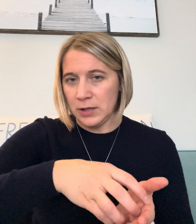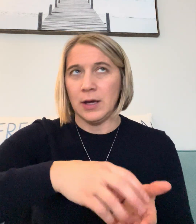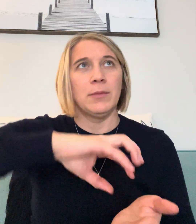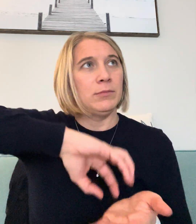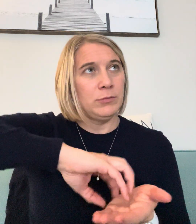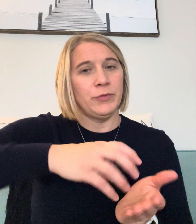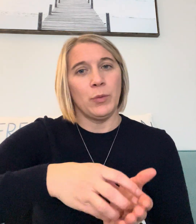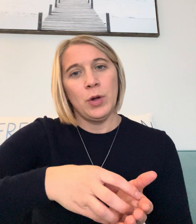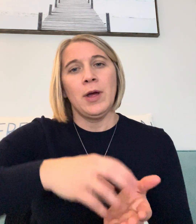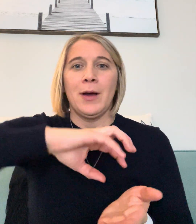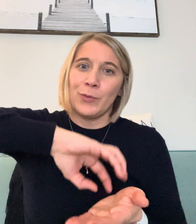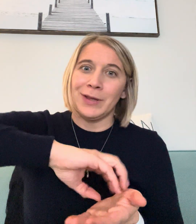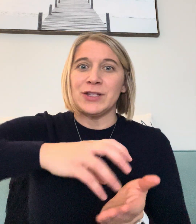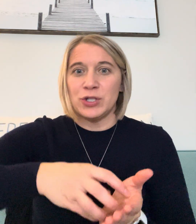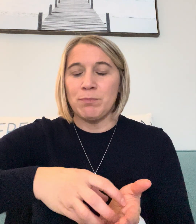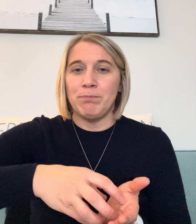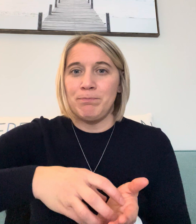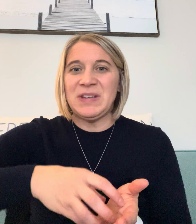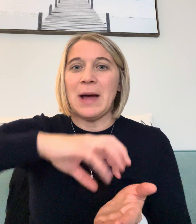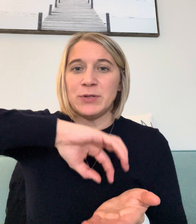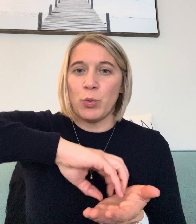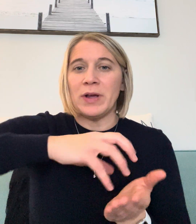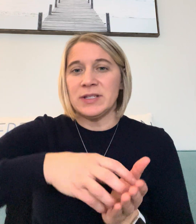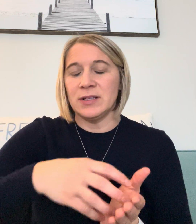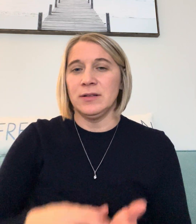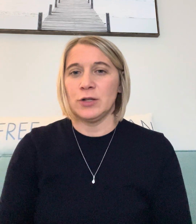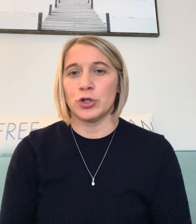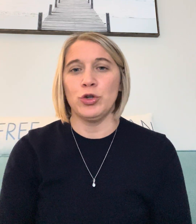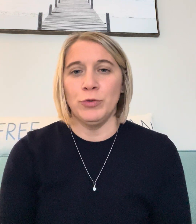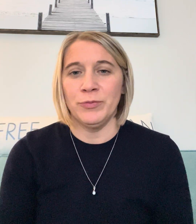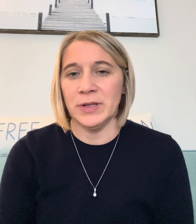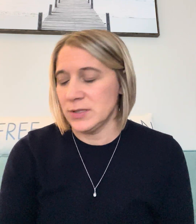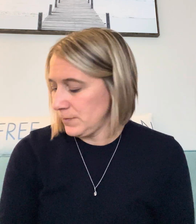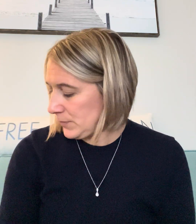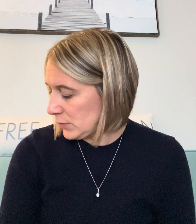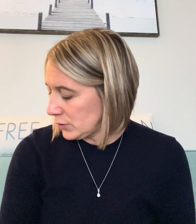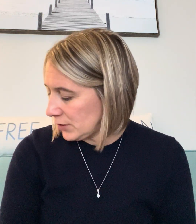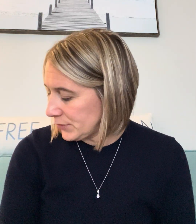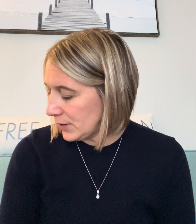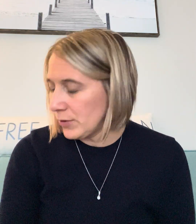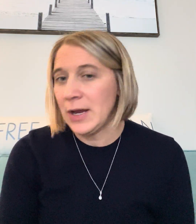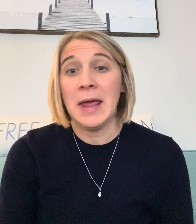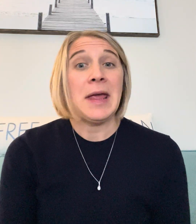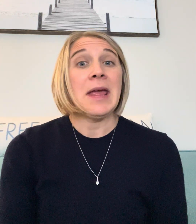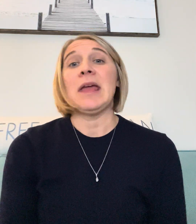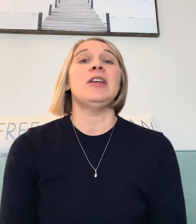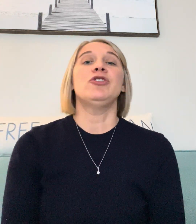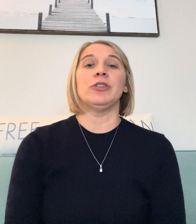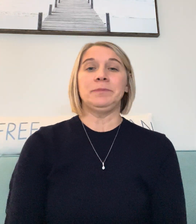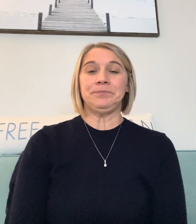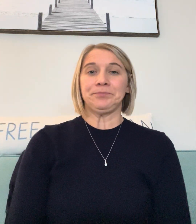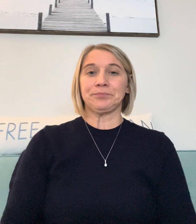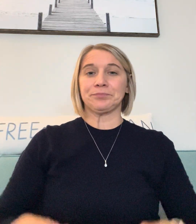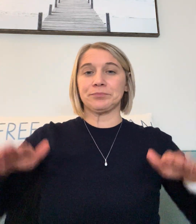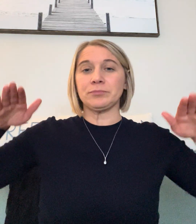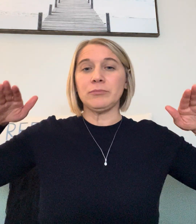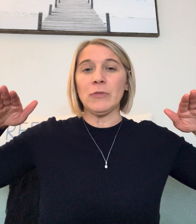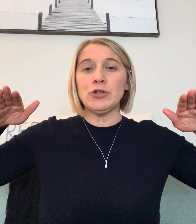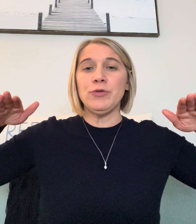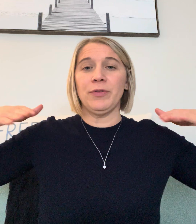Yeah, move it. Really, it's taps twice. There are 2 movements, so it's also a noun. Angel. 2 flat